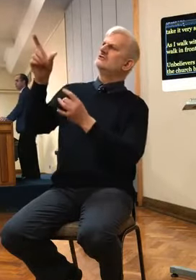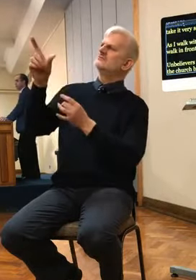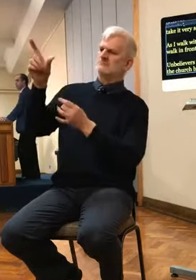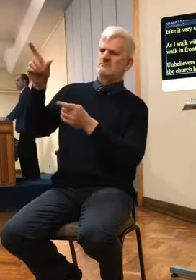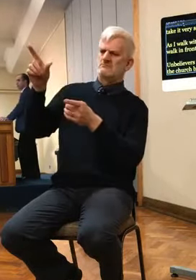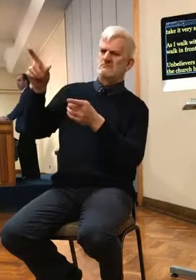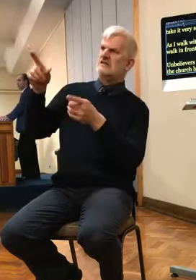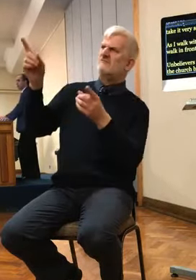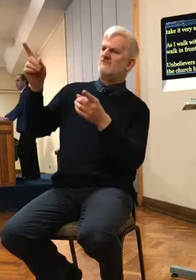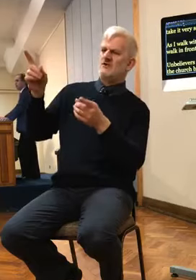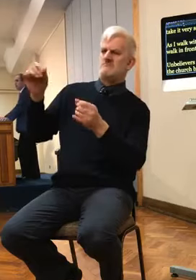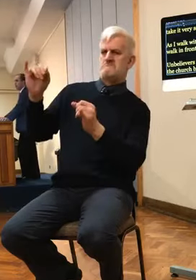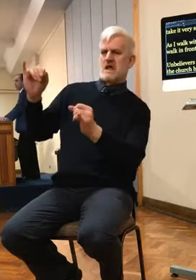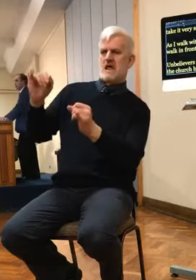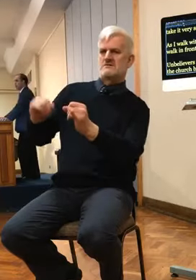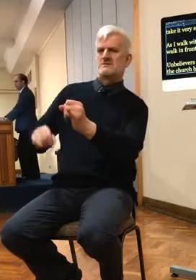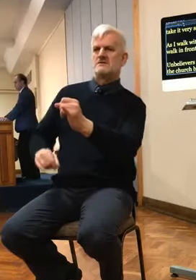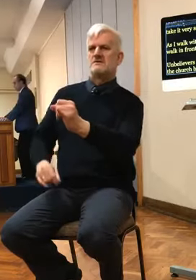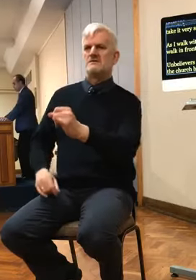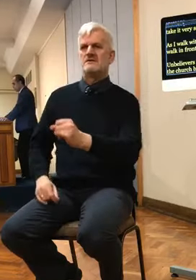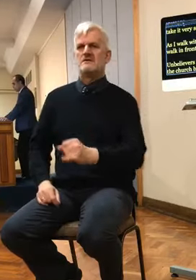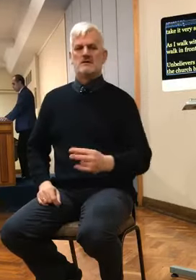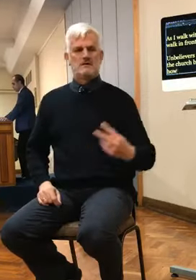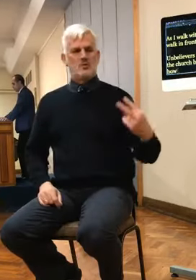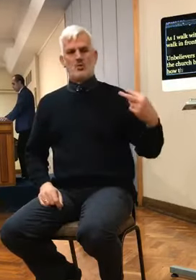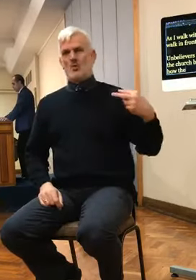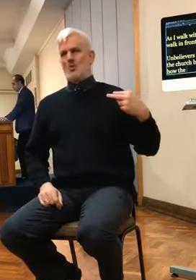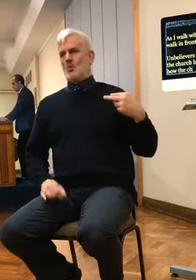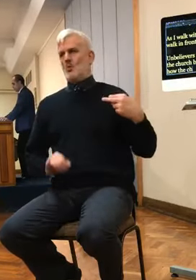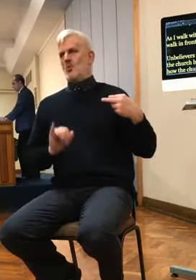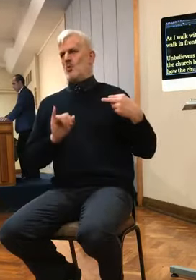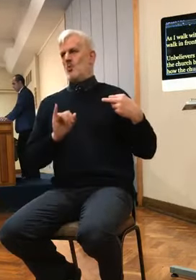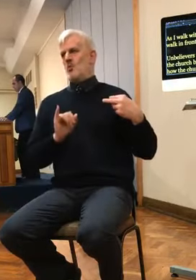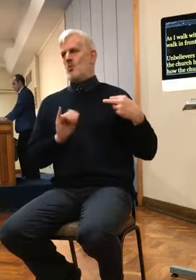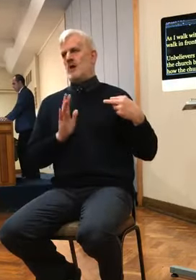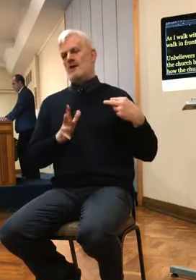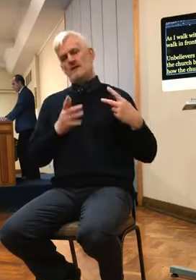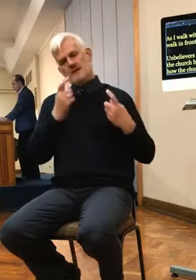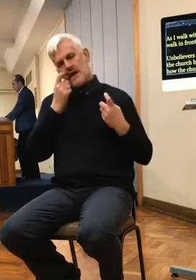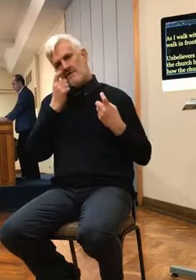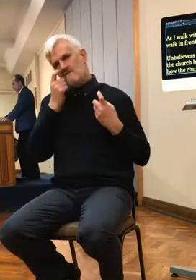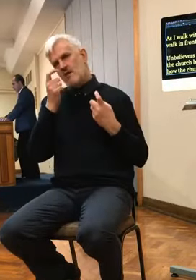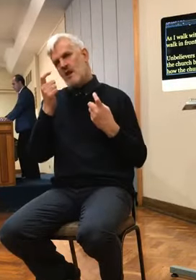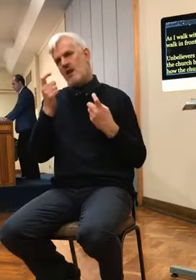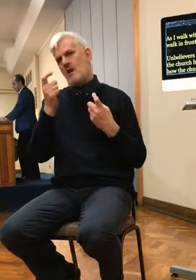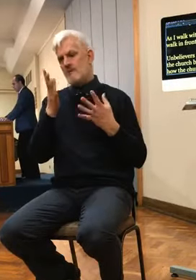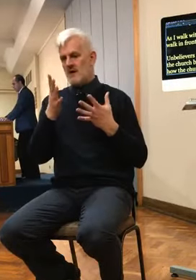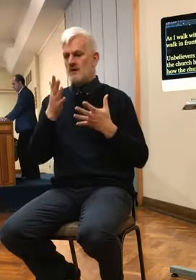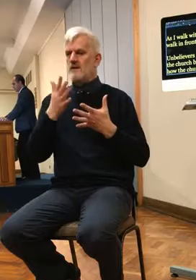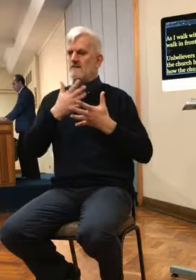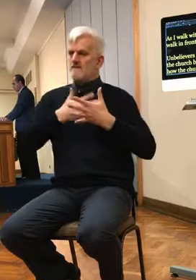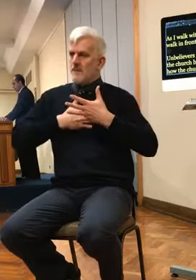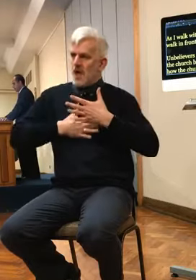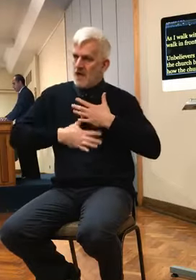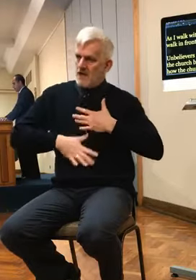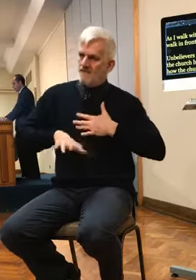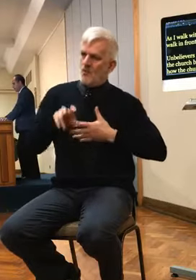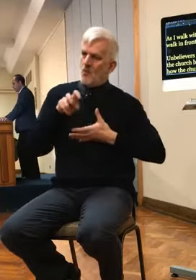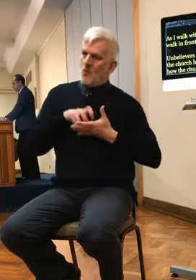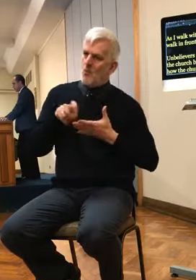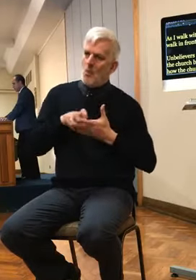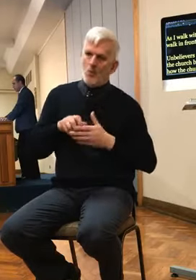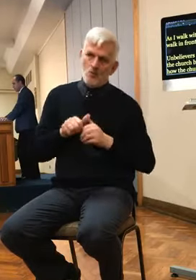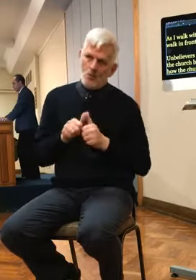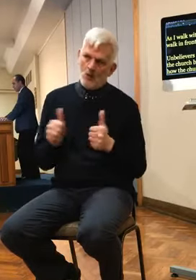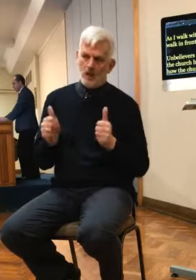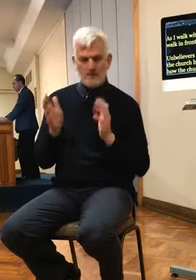behaves. So we have to walk circumspectly, Paul says. So study carefully the Christian life.